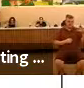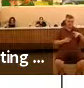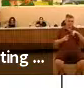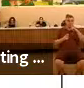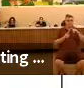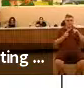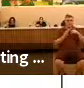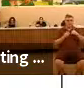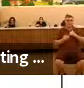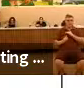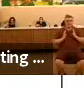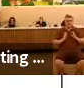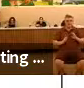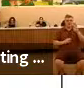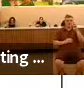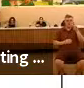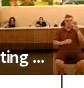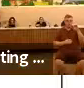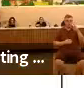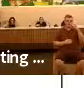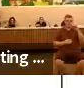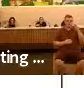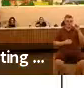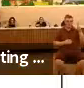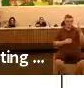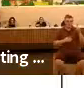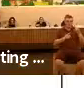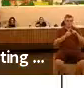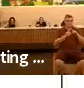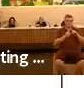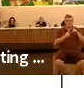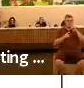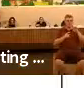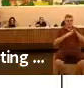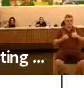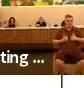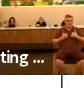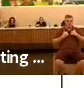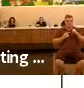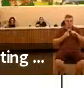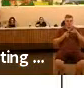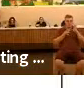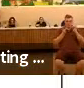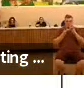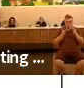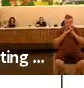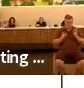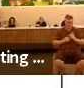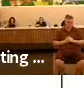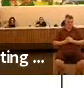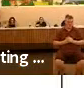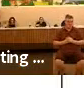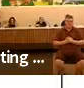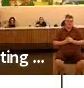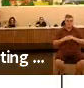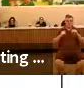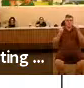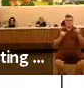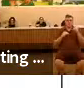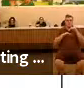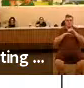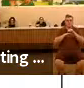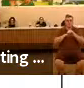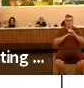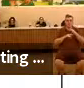is our client Bruce Howlett, also available to address your comments. Tonight we would like